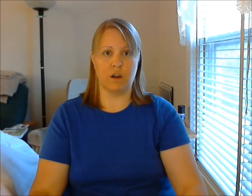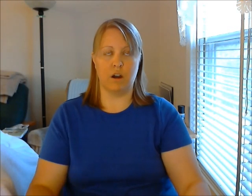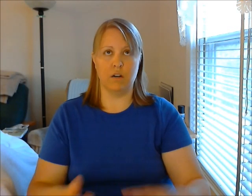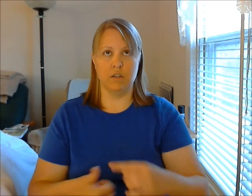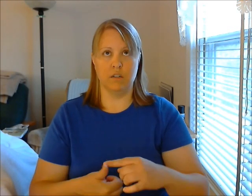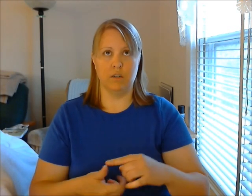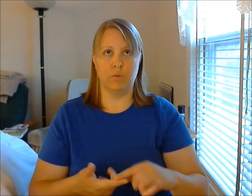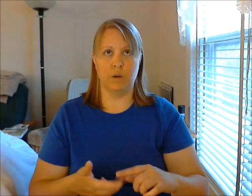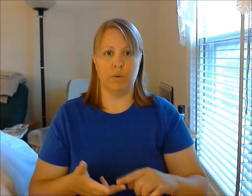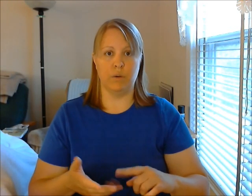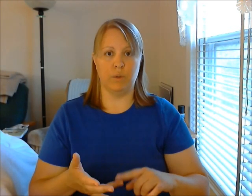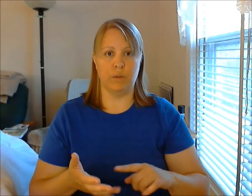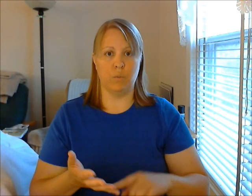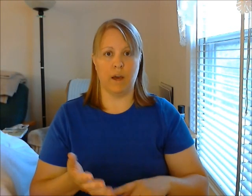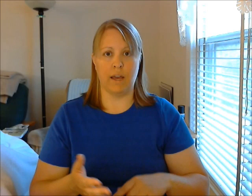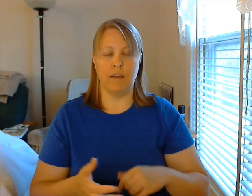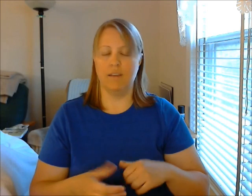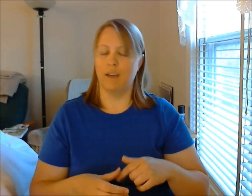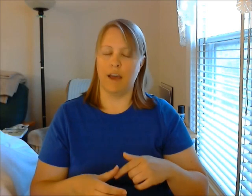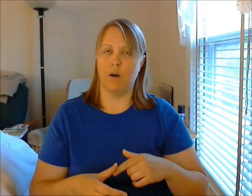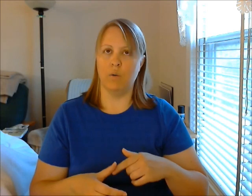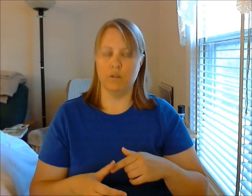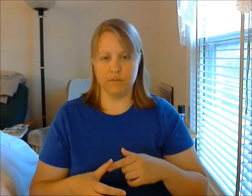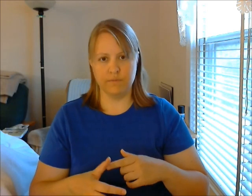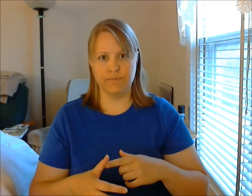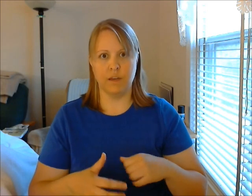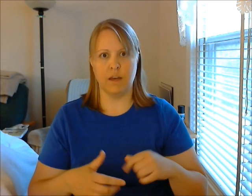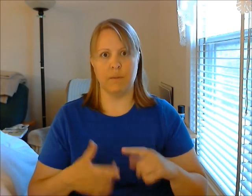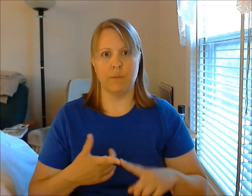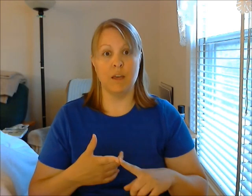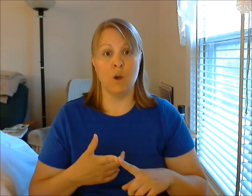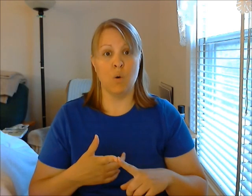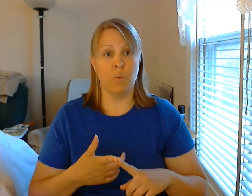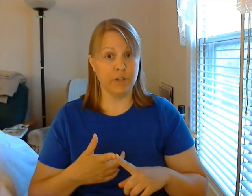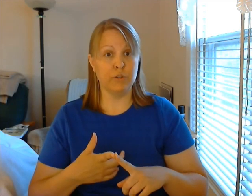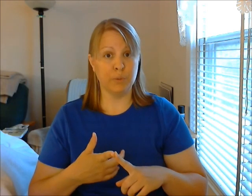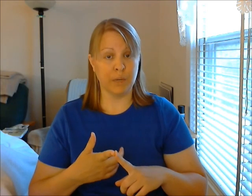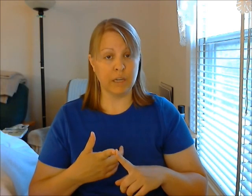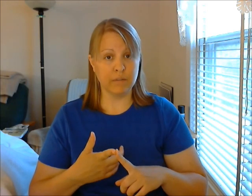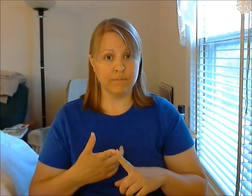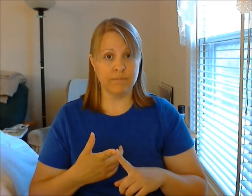are who, what, where, when, why, how, what are you doing,